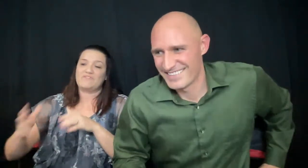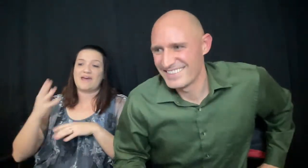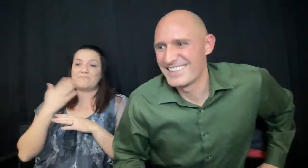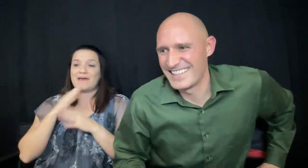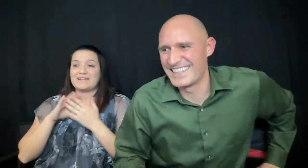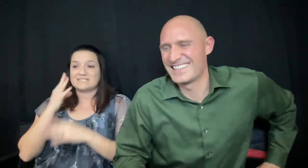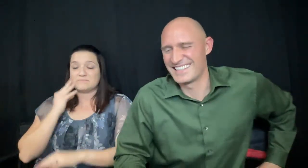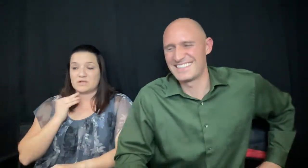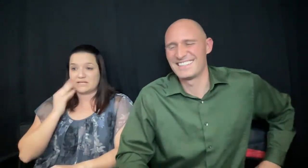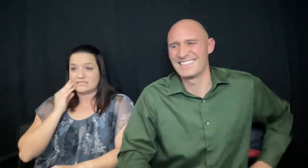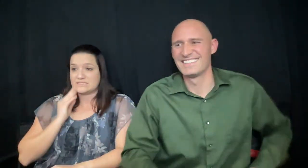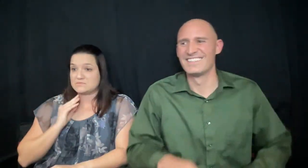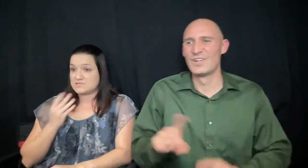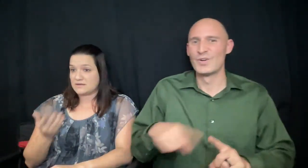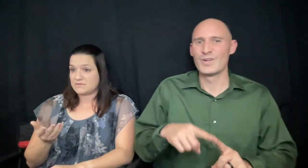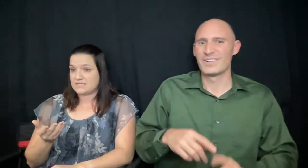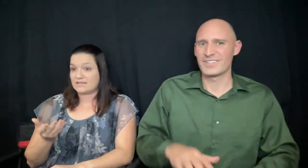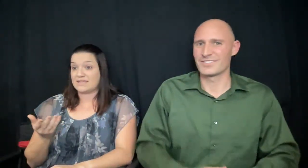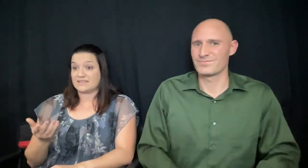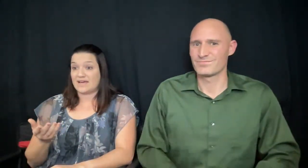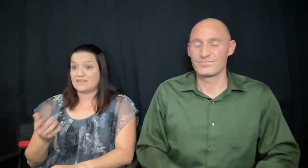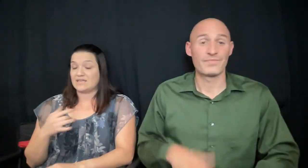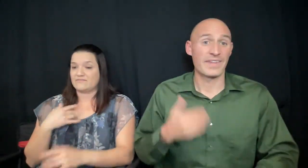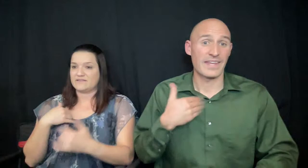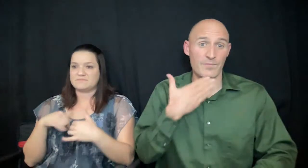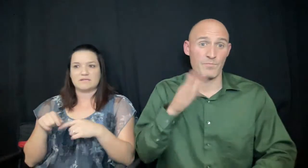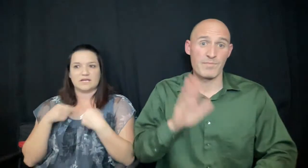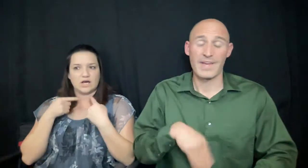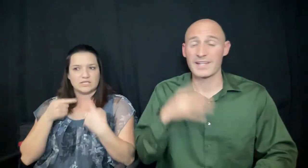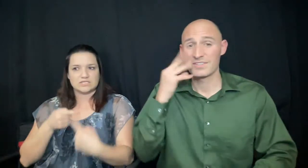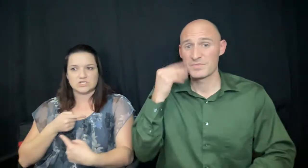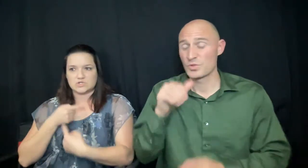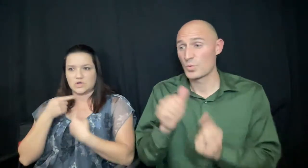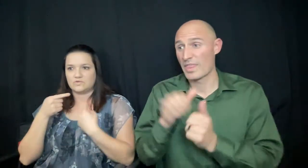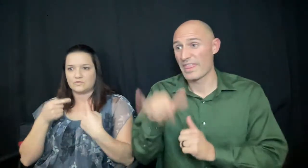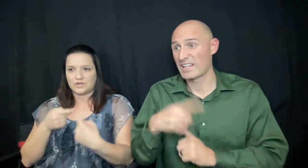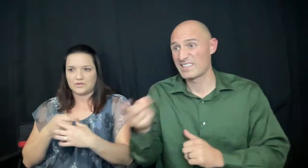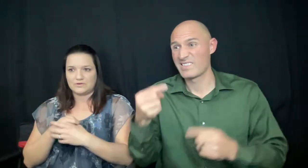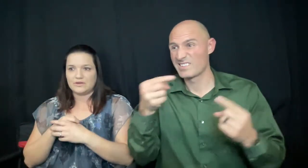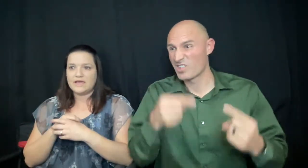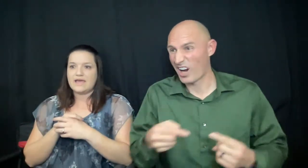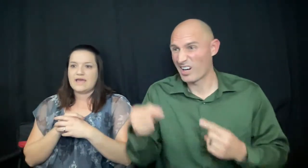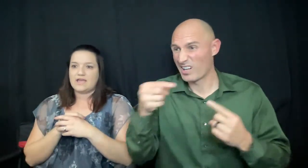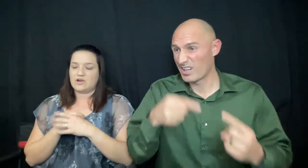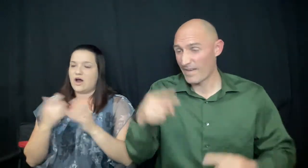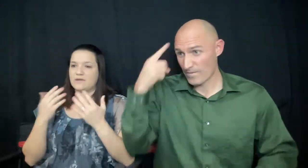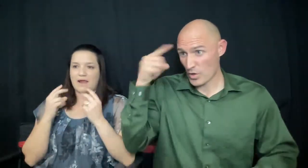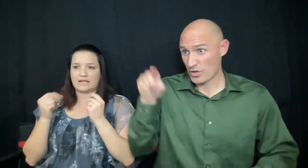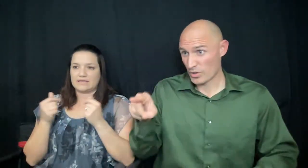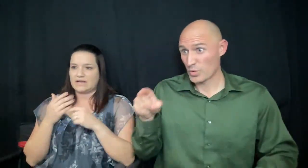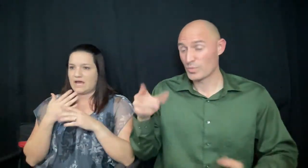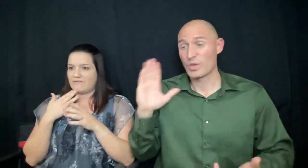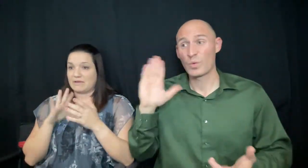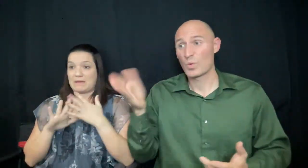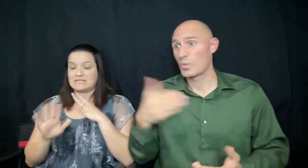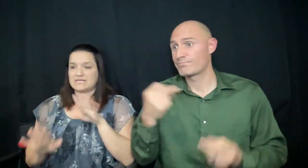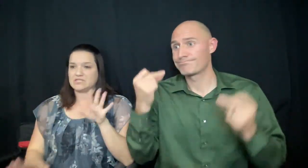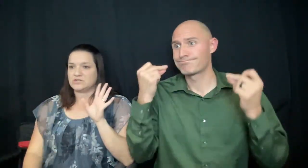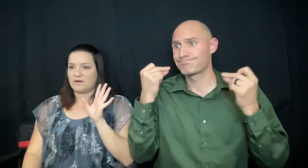had bad experiences with something like that, like if it's been a constant struggle for you, you're automatically going to have like a bad taste in your mouth with